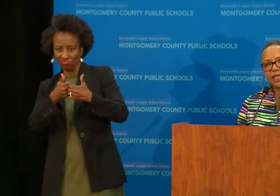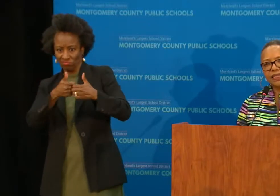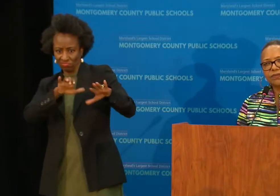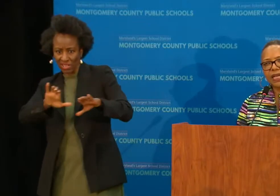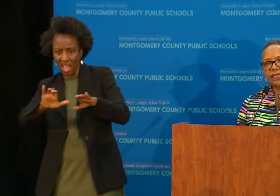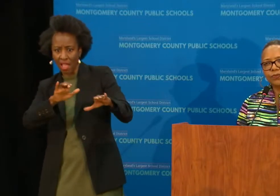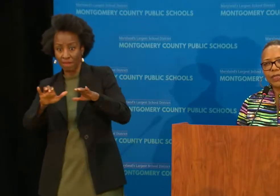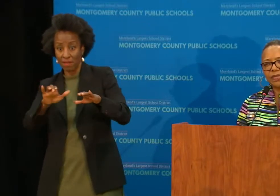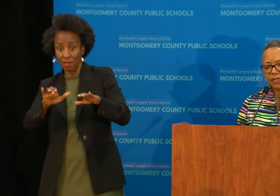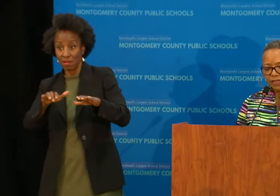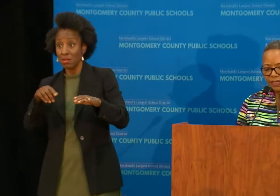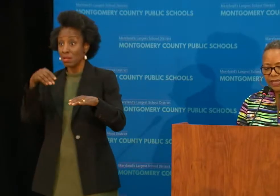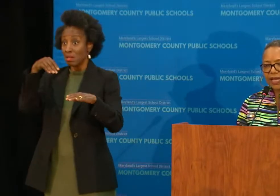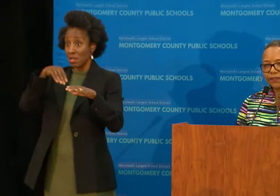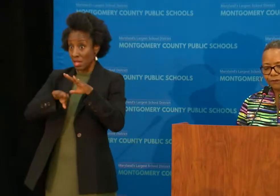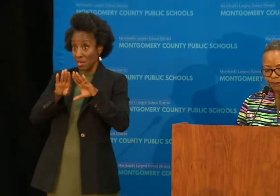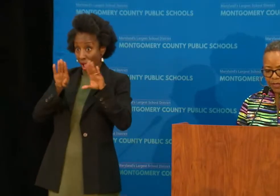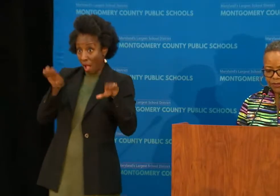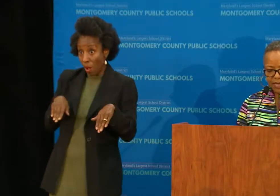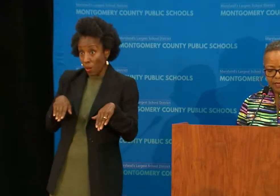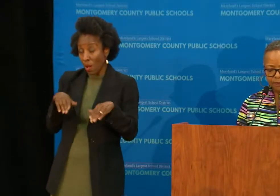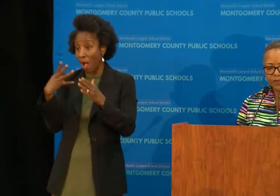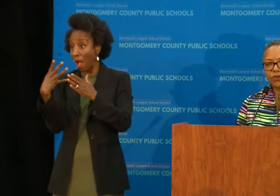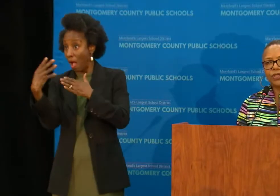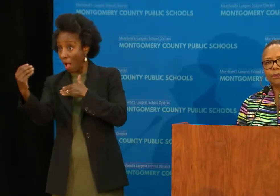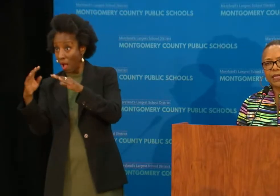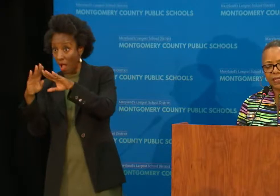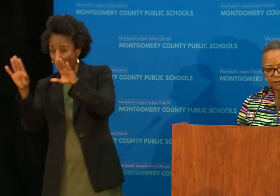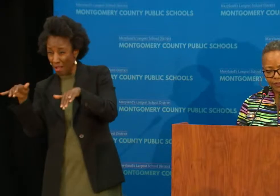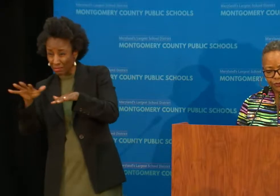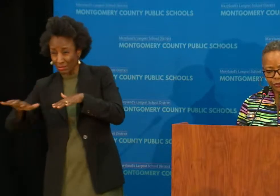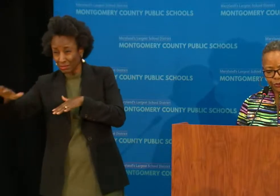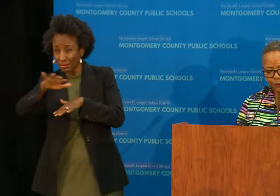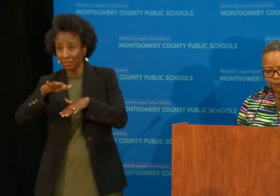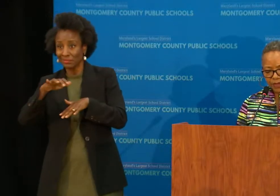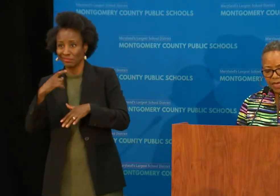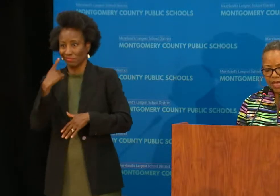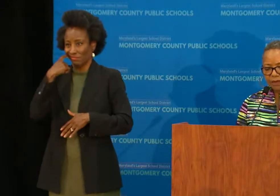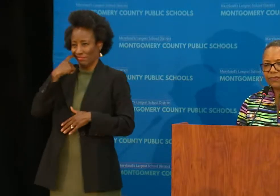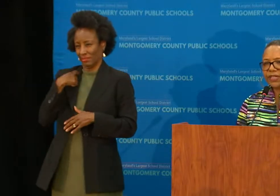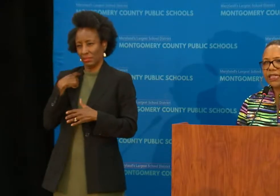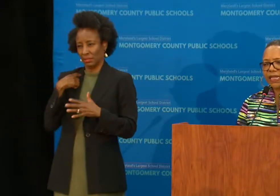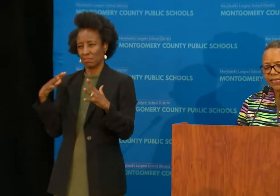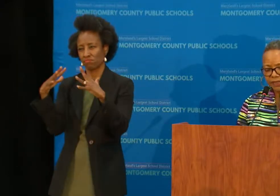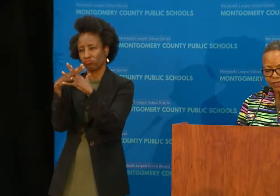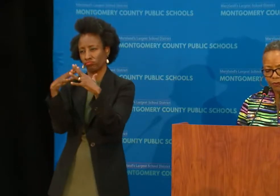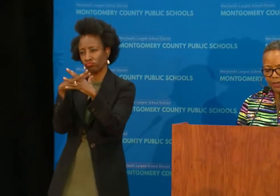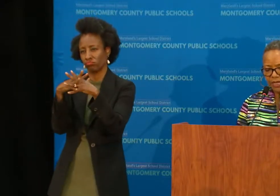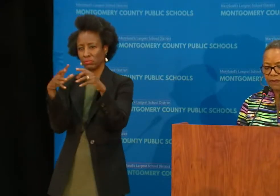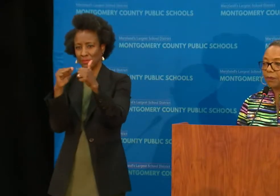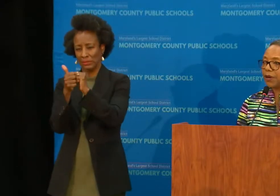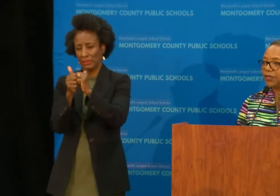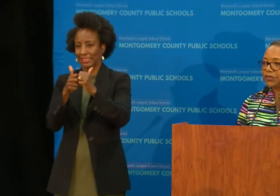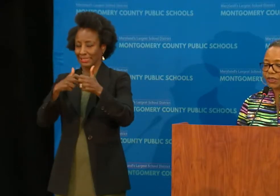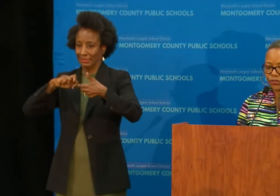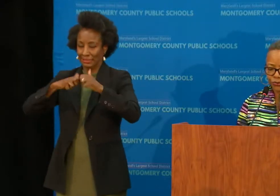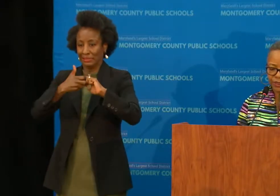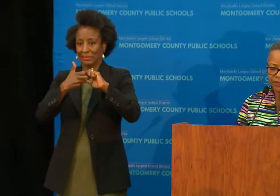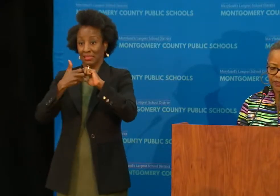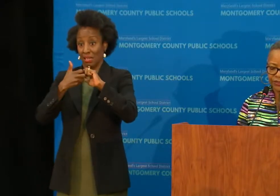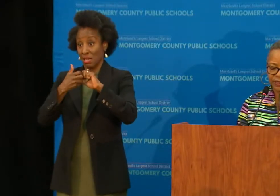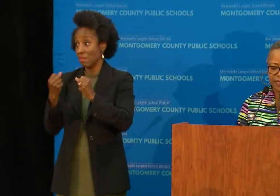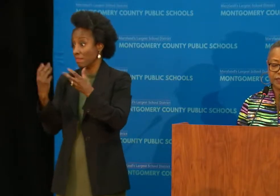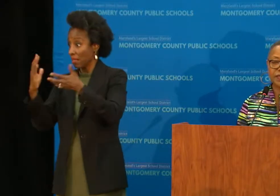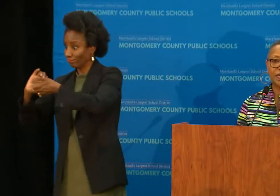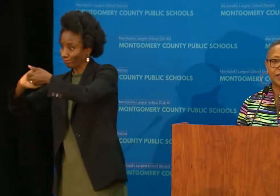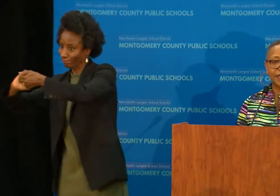and in the case of last week at the football games, on the playing field too. I'm very glad that so many of our partners could